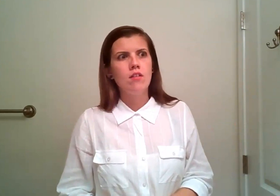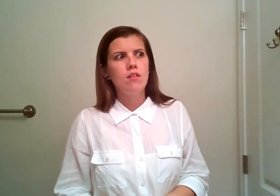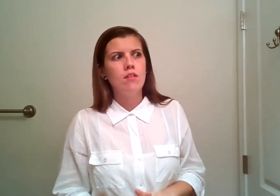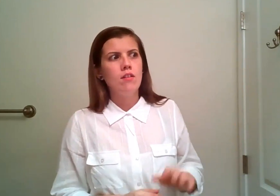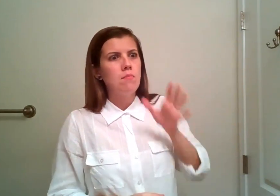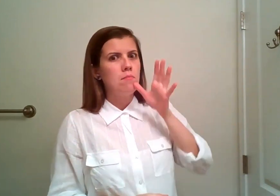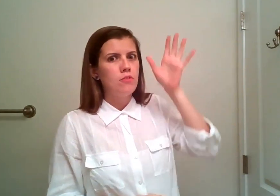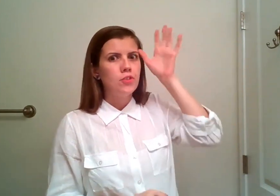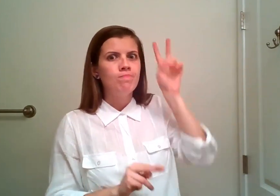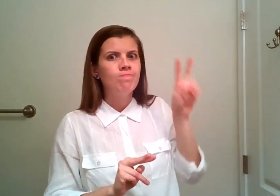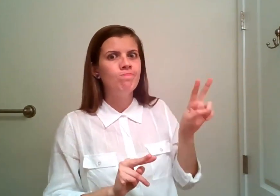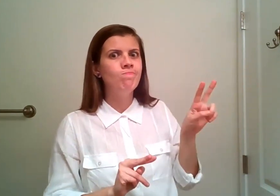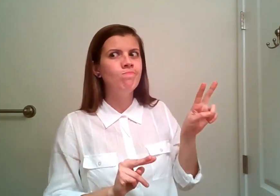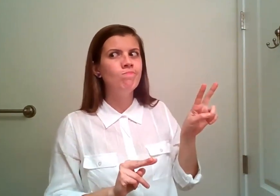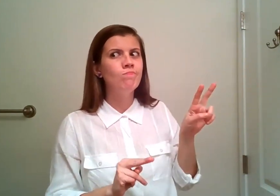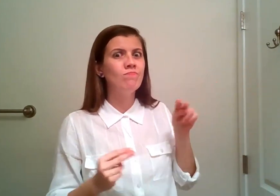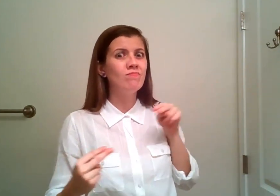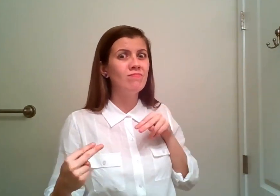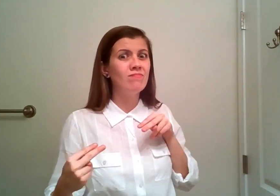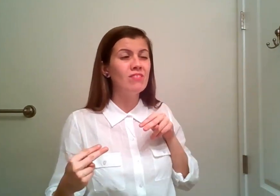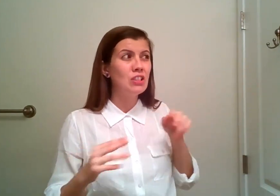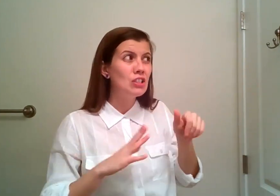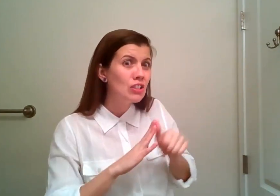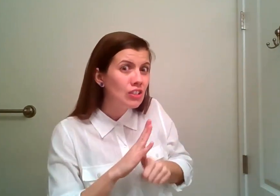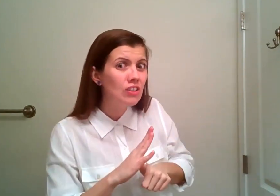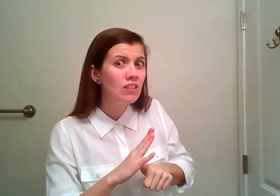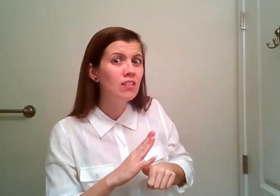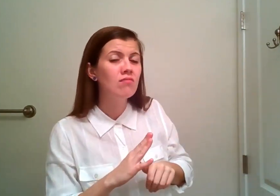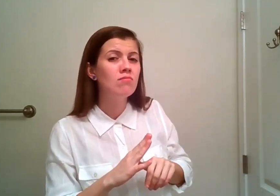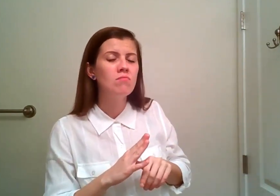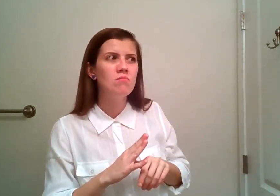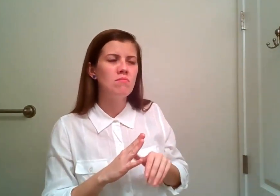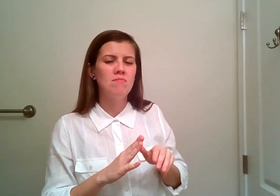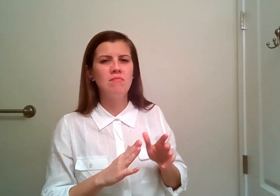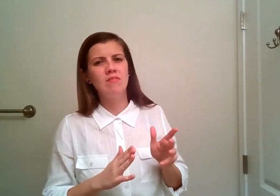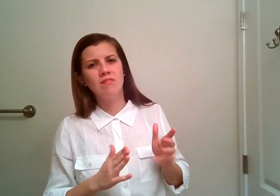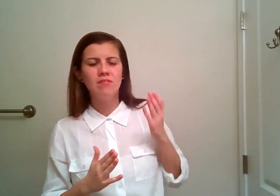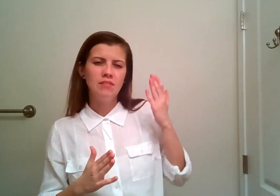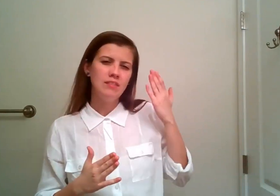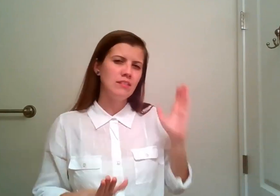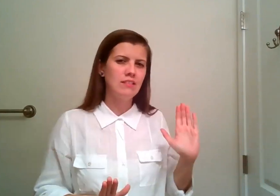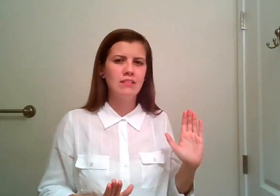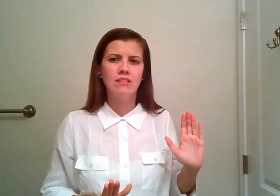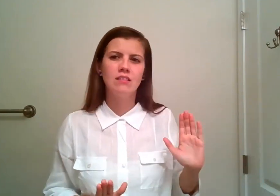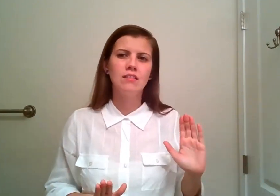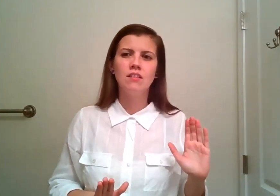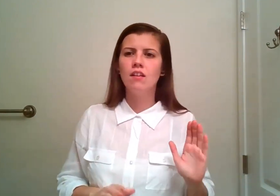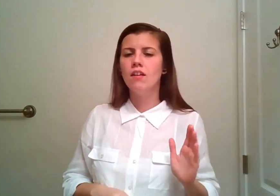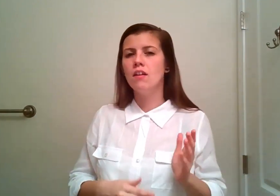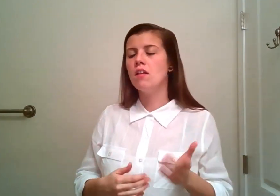need surgery. My parents were a little bit hesitant about that since it required surgery. They weren't